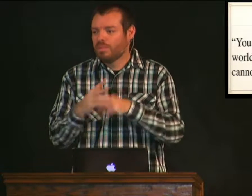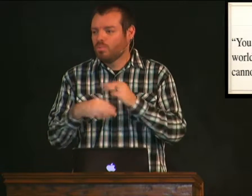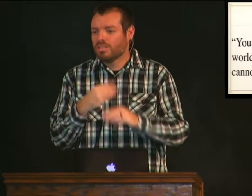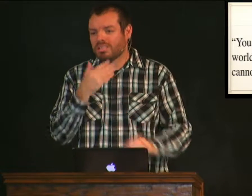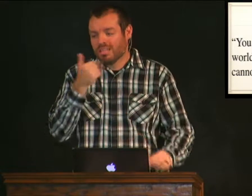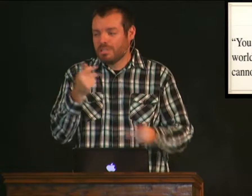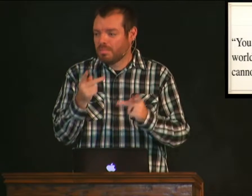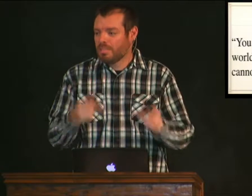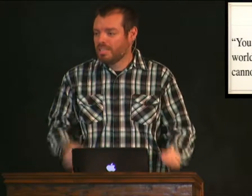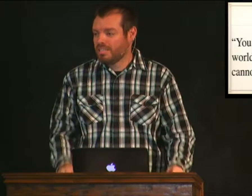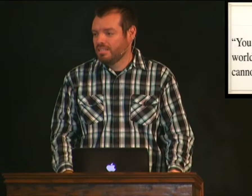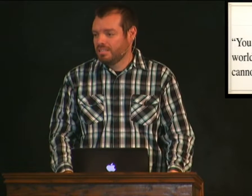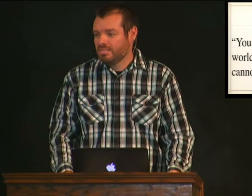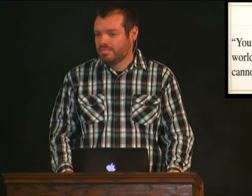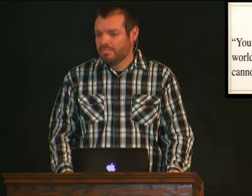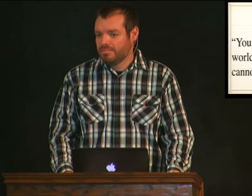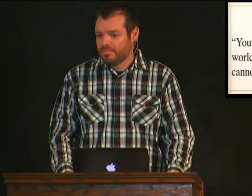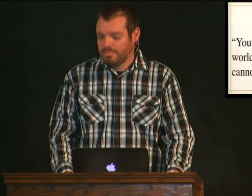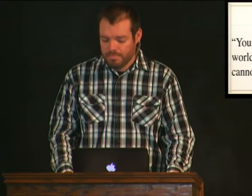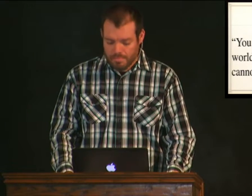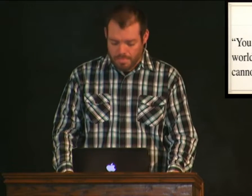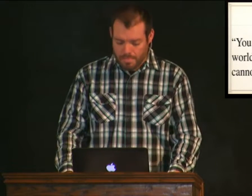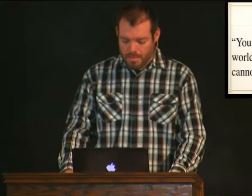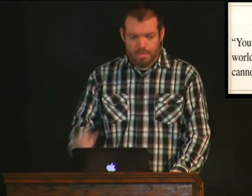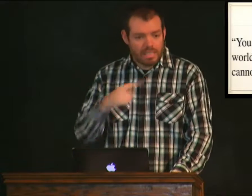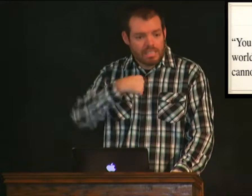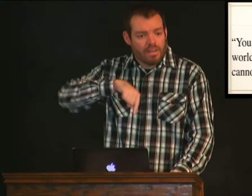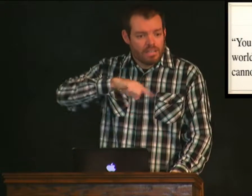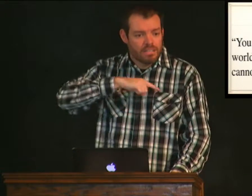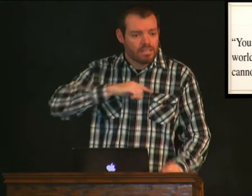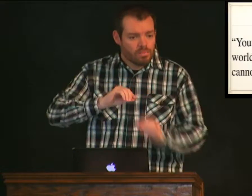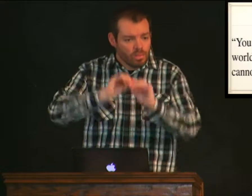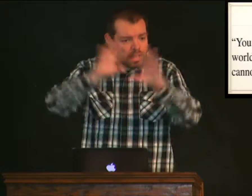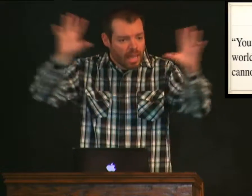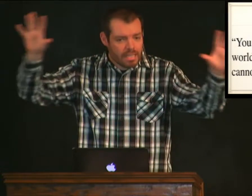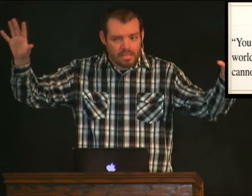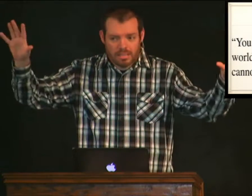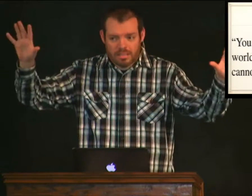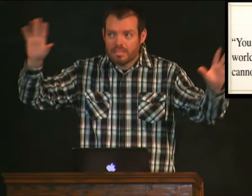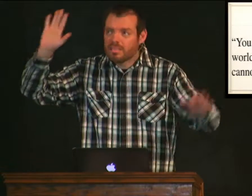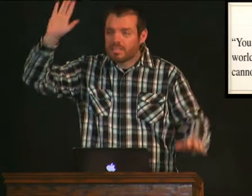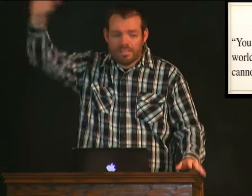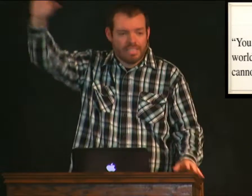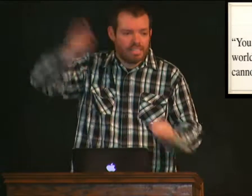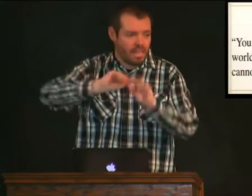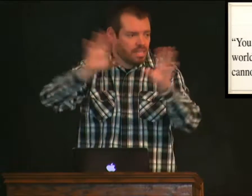We're keeping the world a better place. And because of us, with the light,